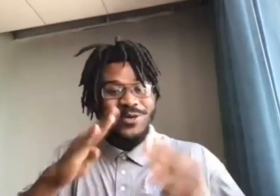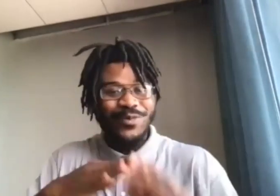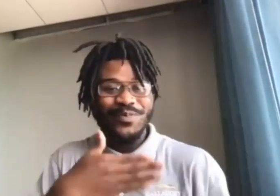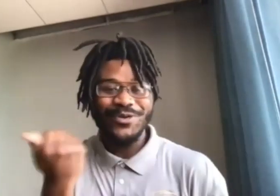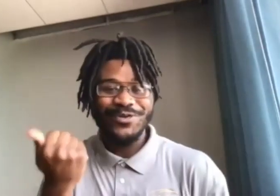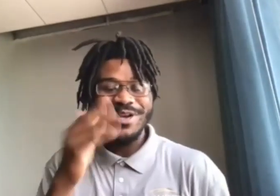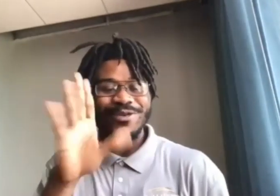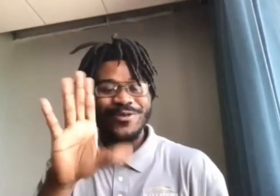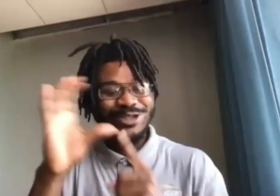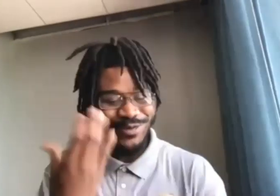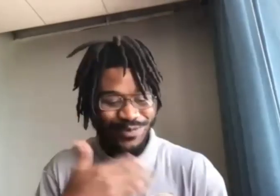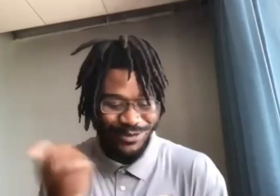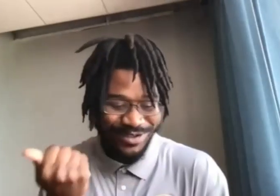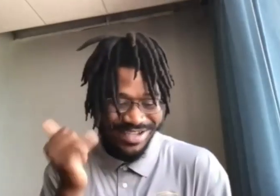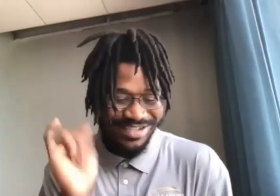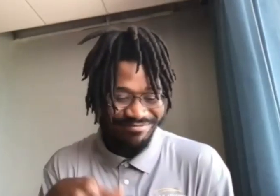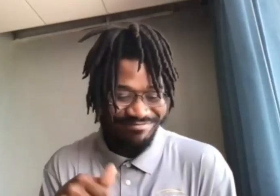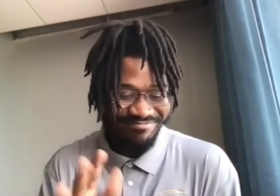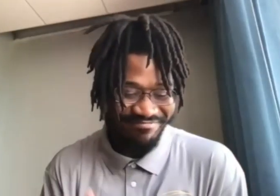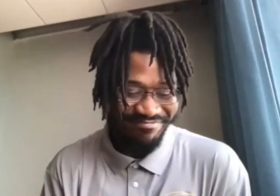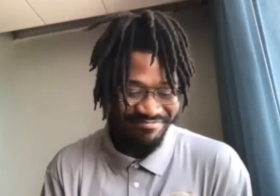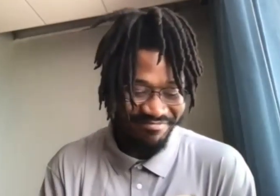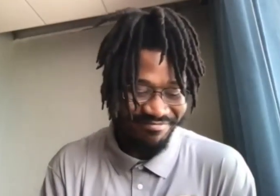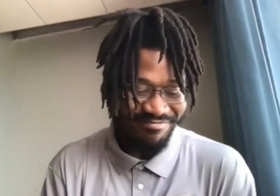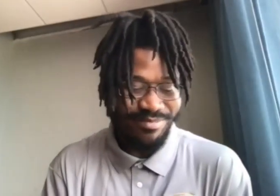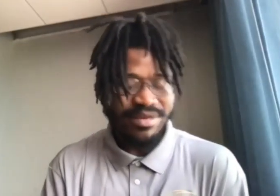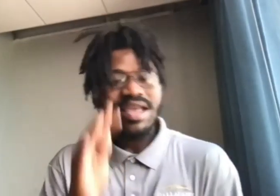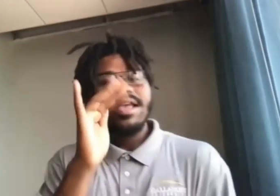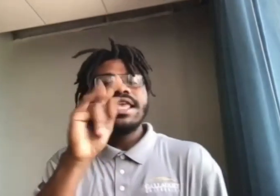and to understand themselves and their community a lot better.